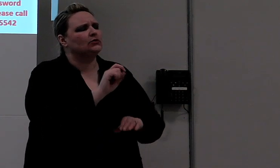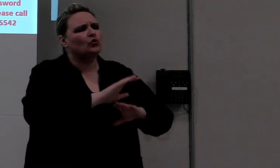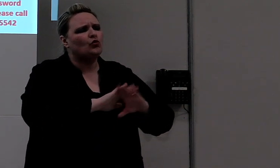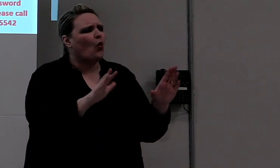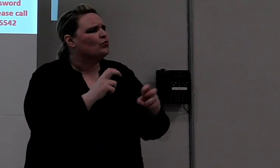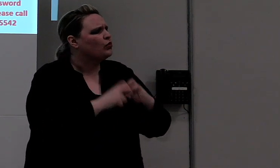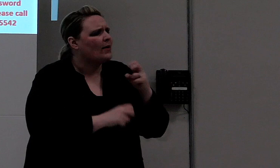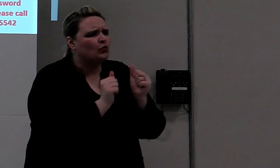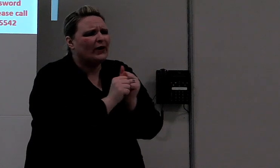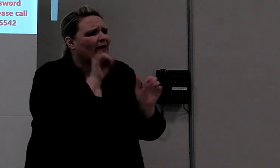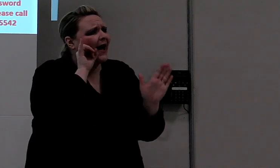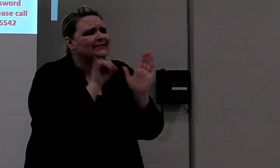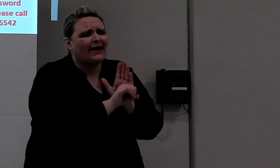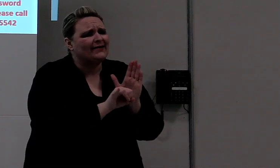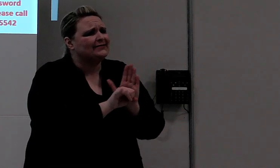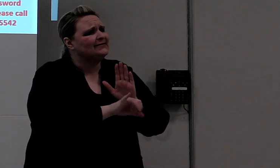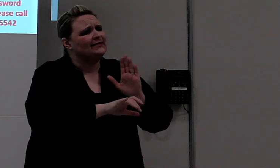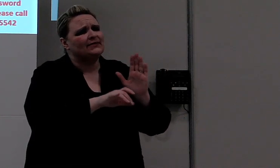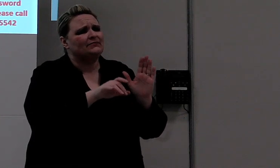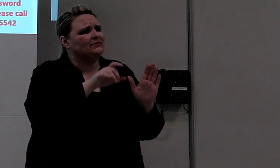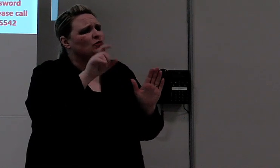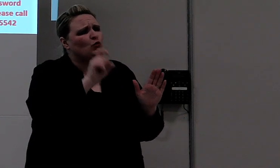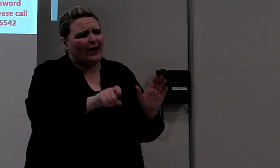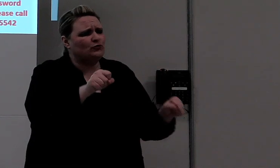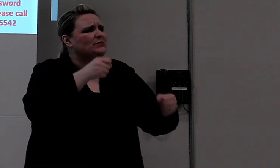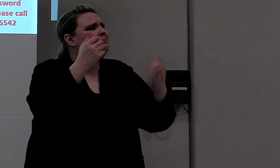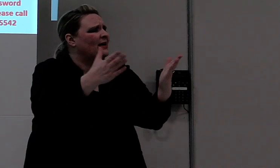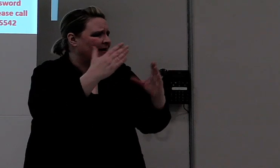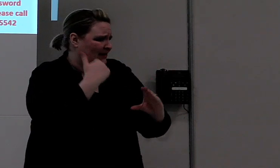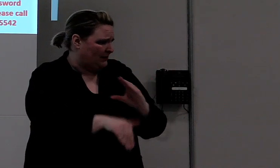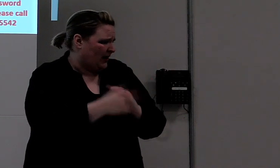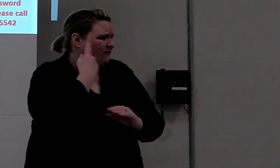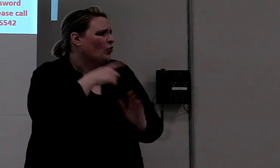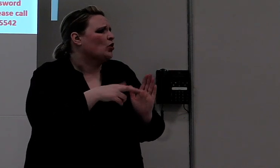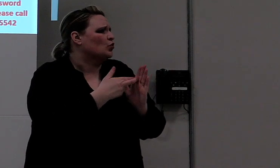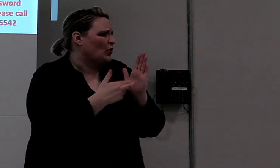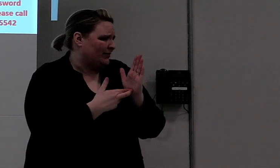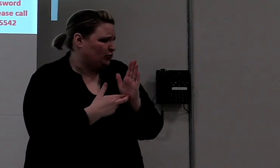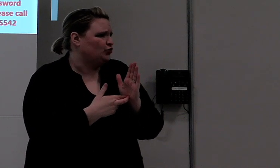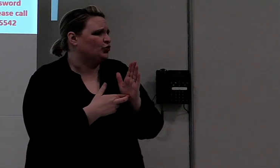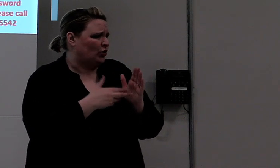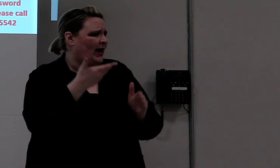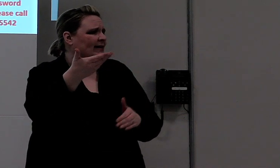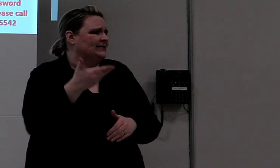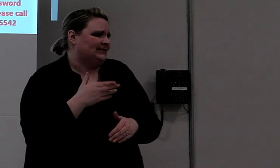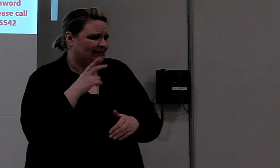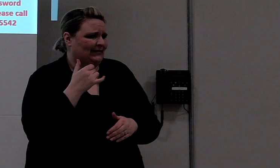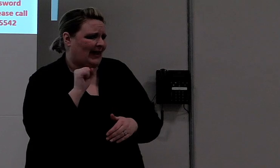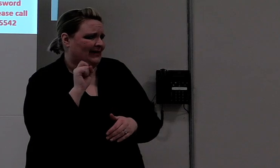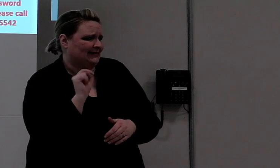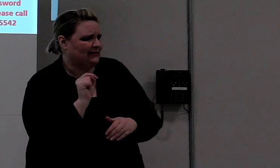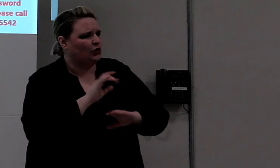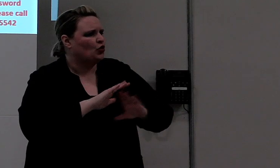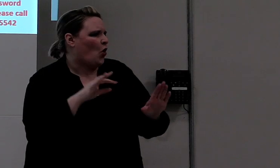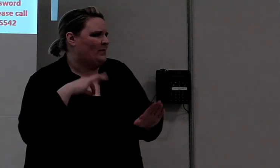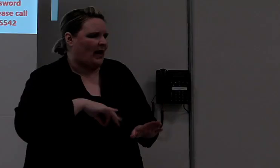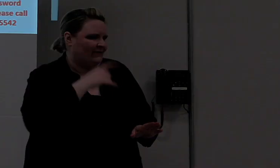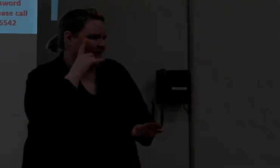like that. You have to submit an email to file even as a guest. So there's no